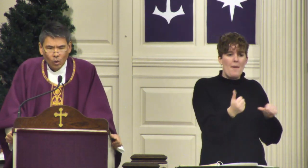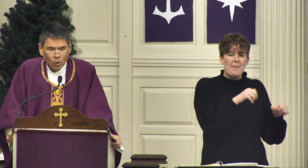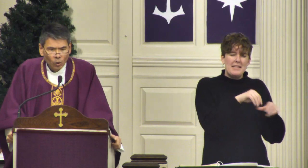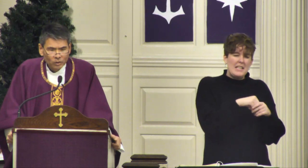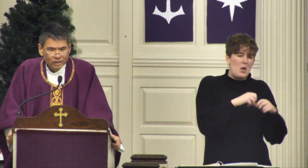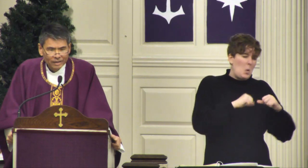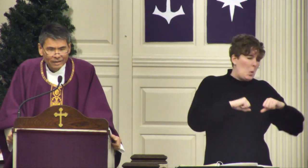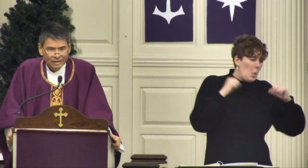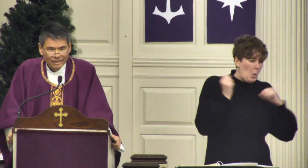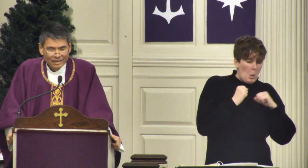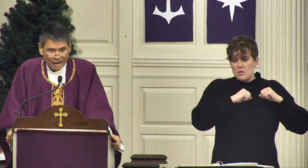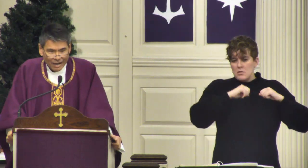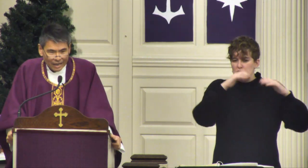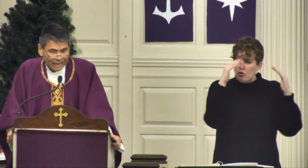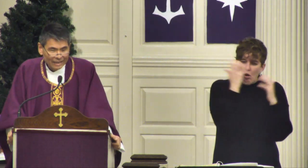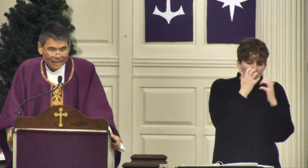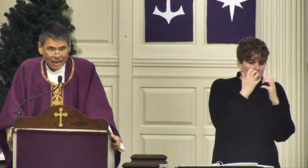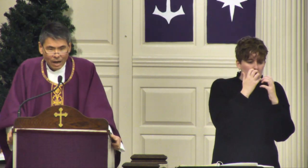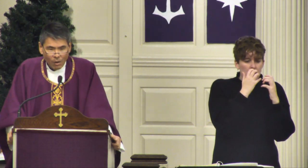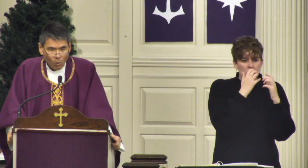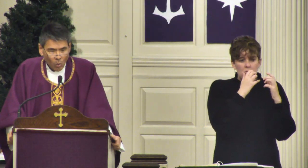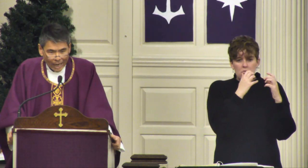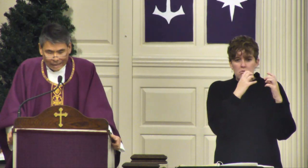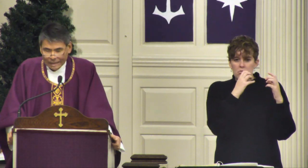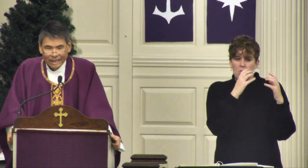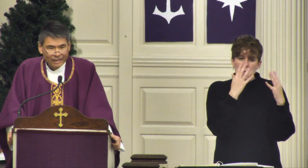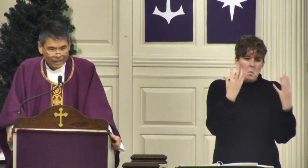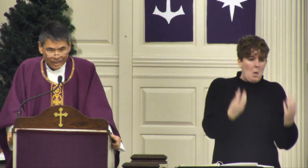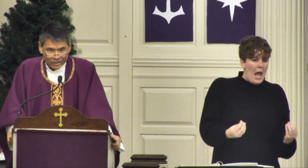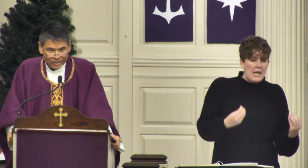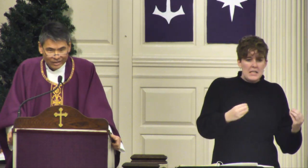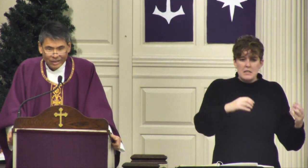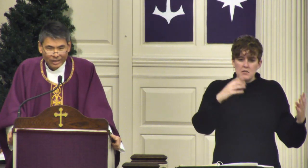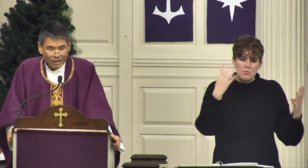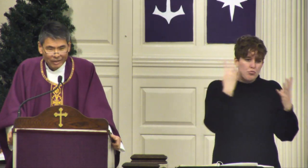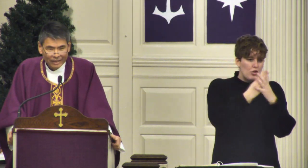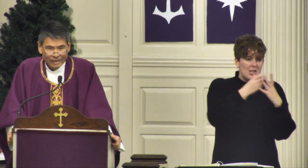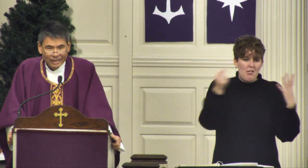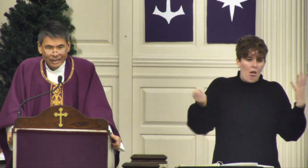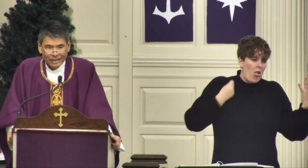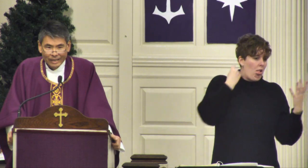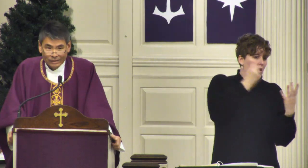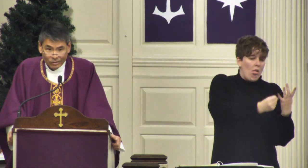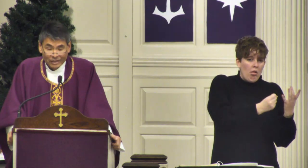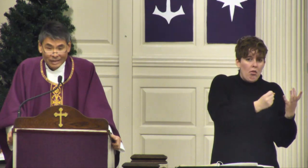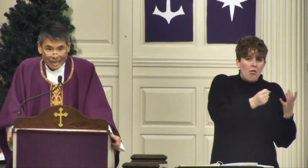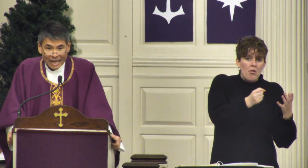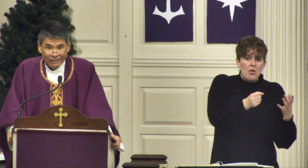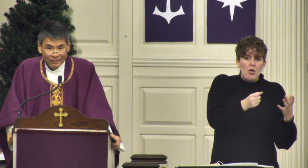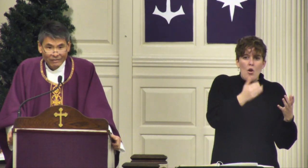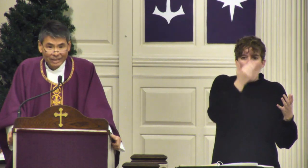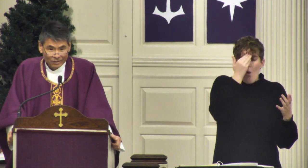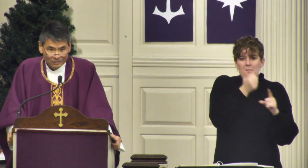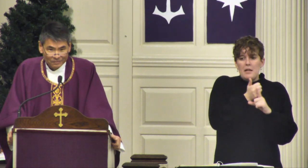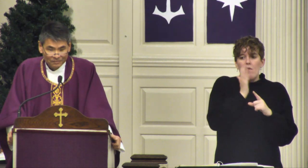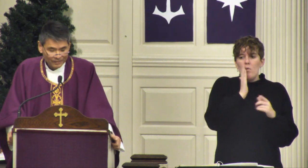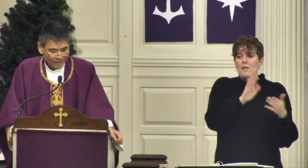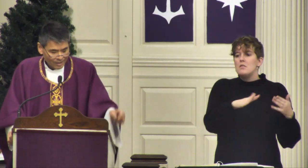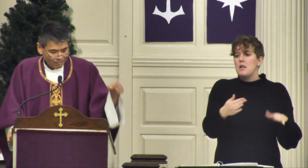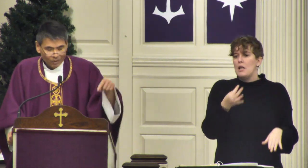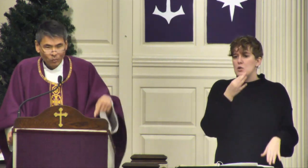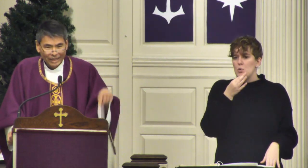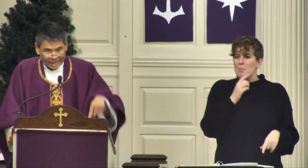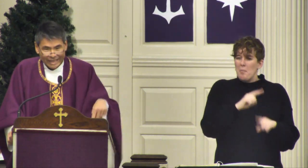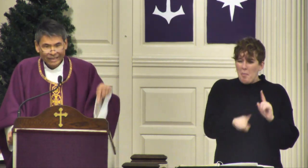cold, dark, wet dungeon, knowing he's going to die very soon. But